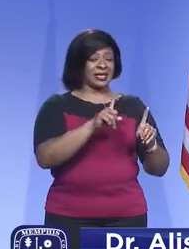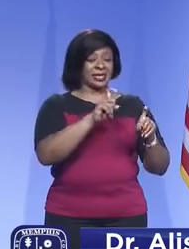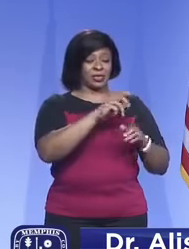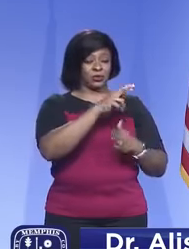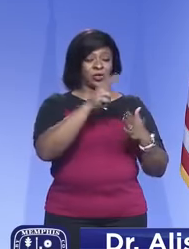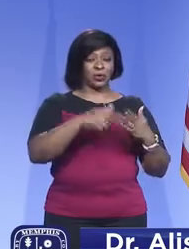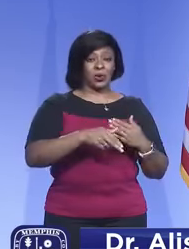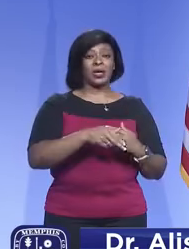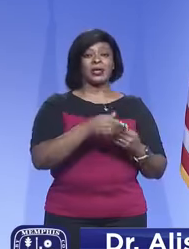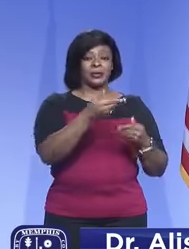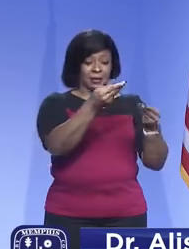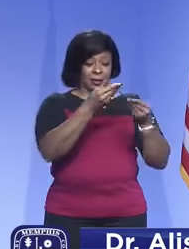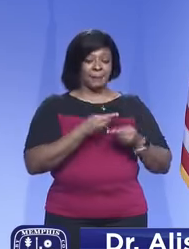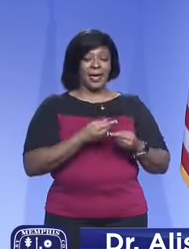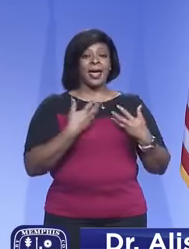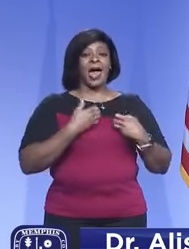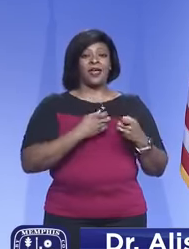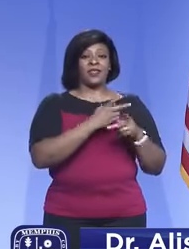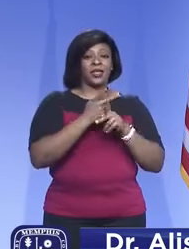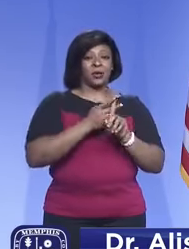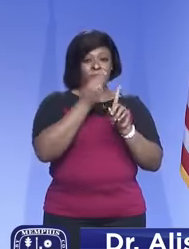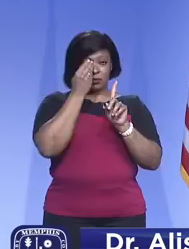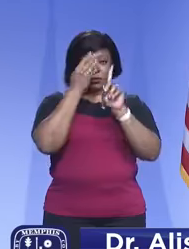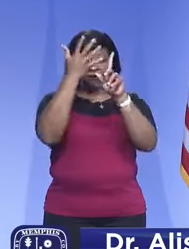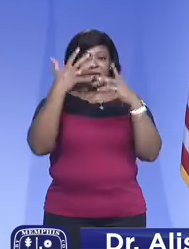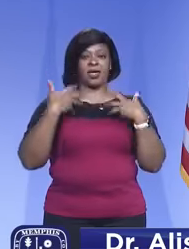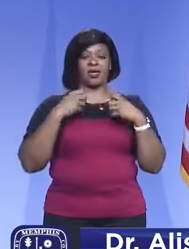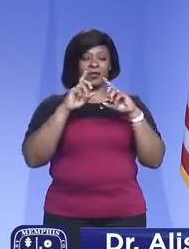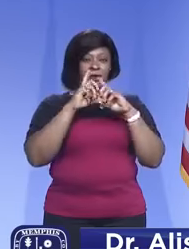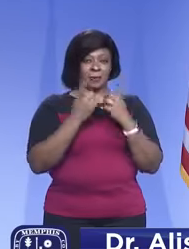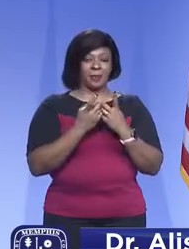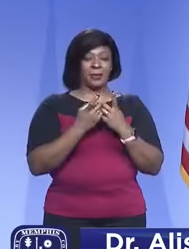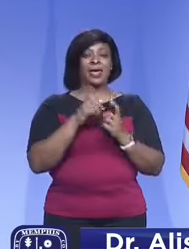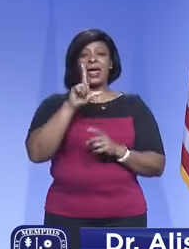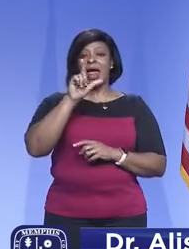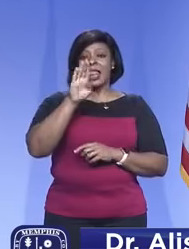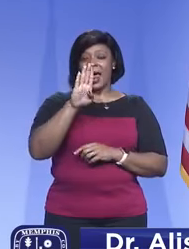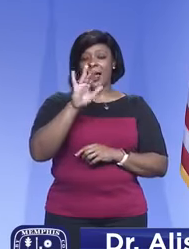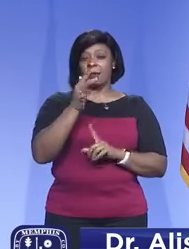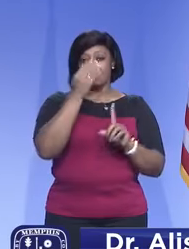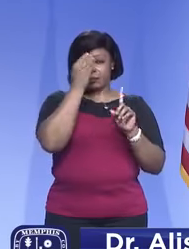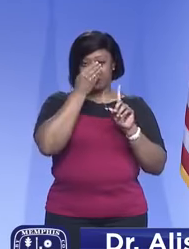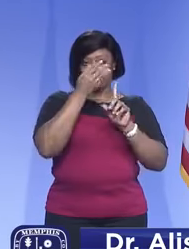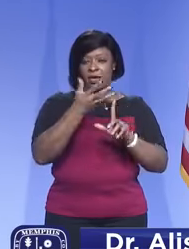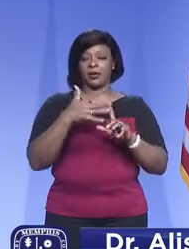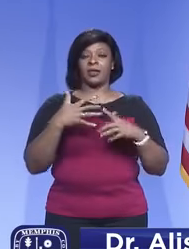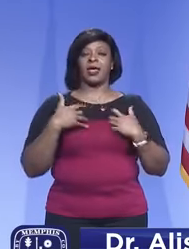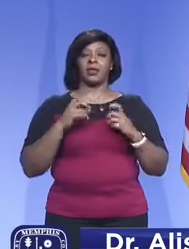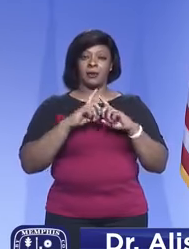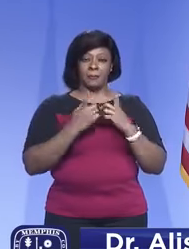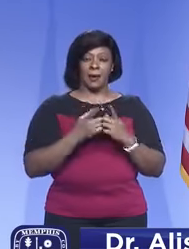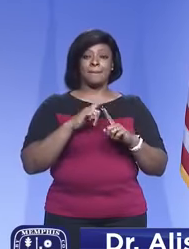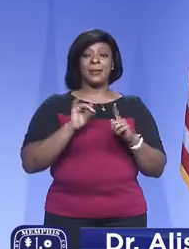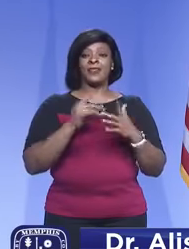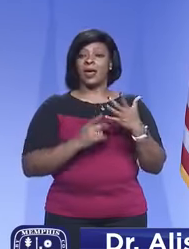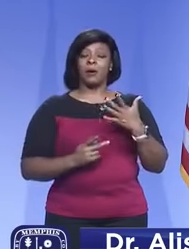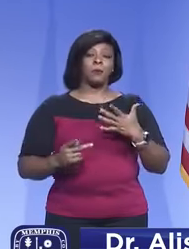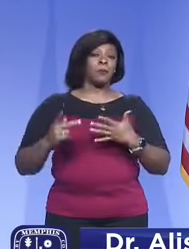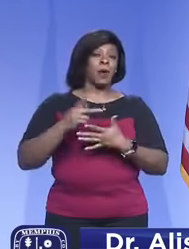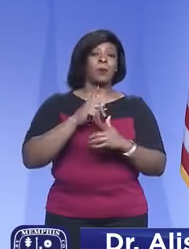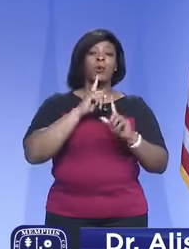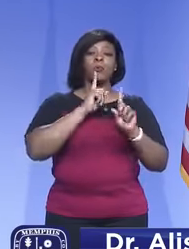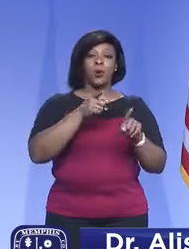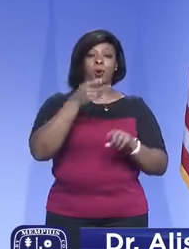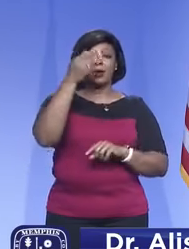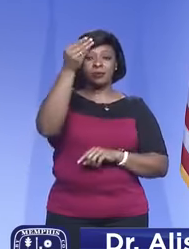the healthcare provider notifies the health department. The lab may also notify the health department, but the primary report